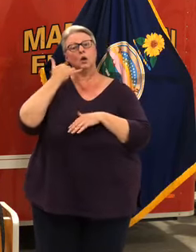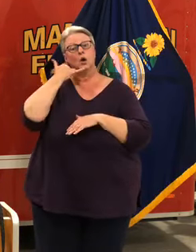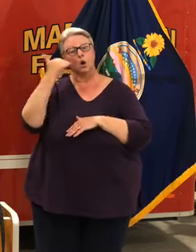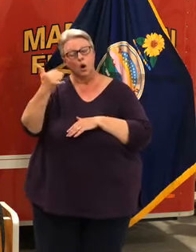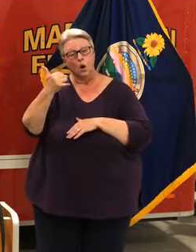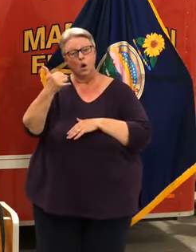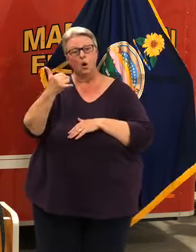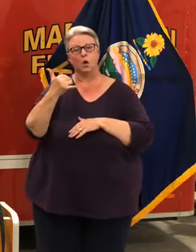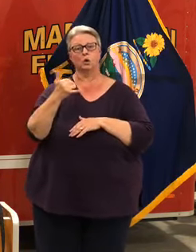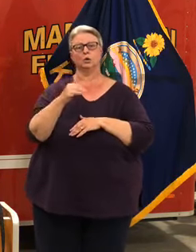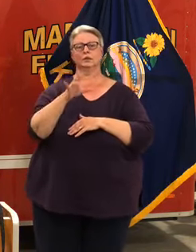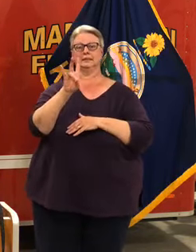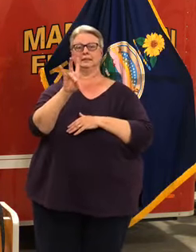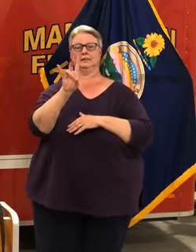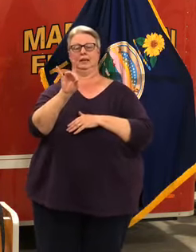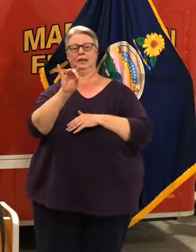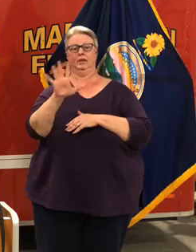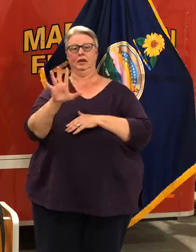at